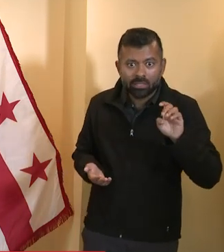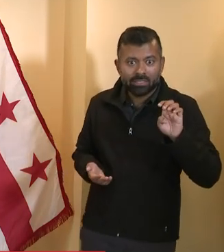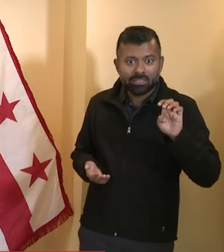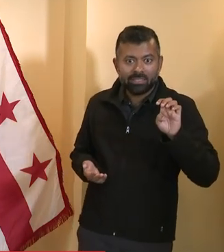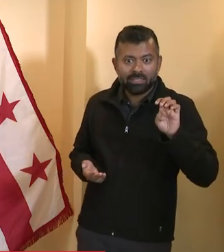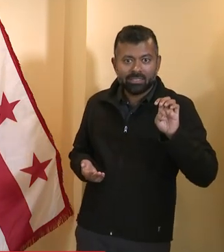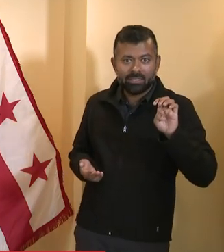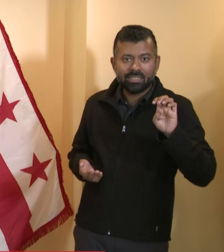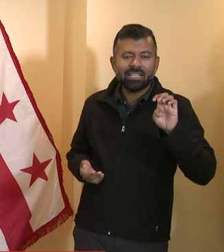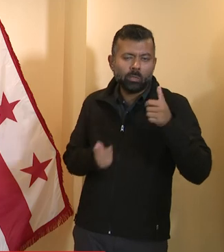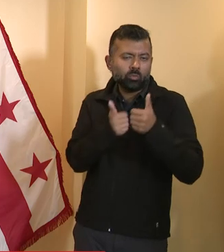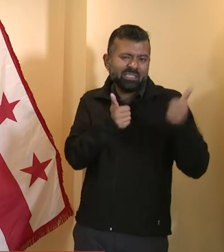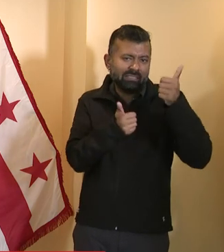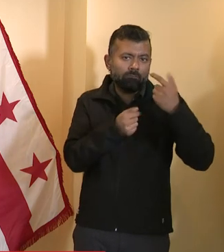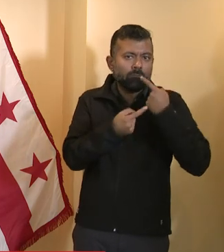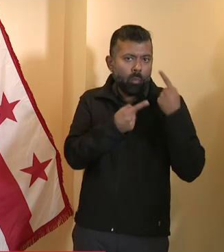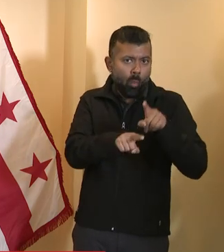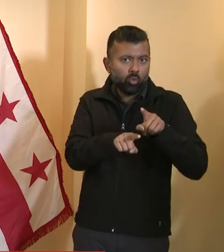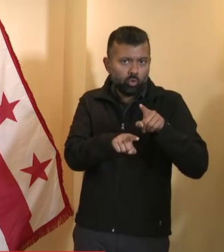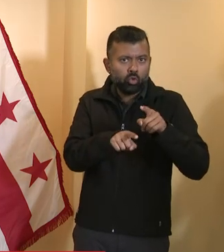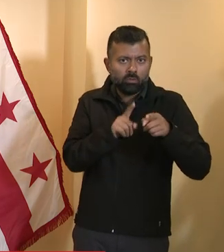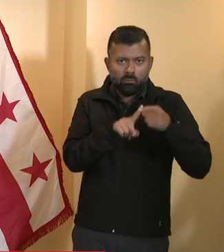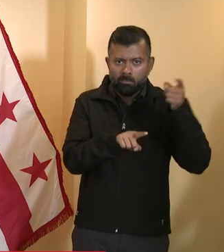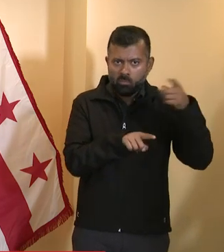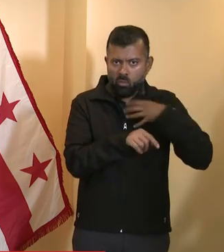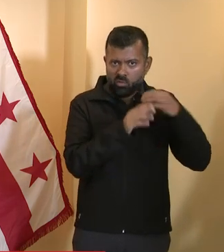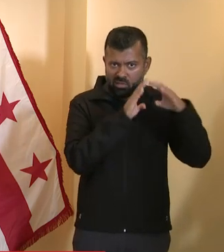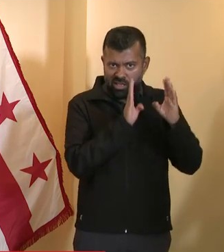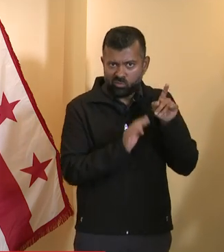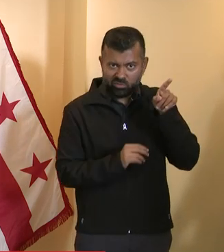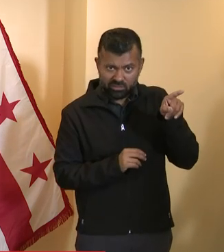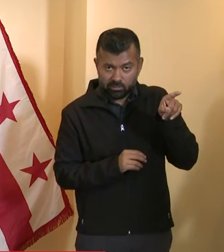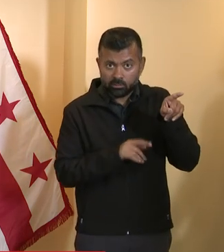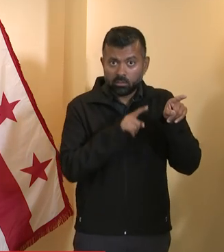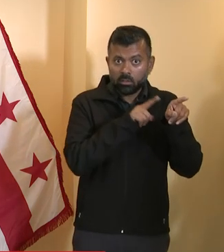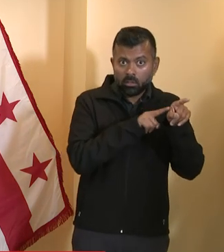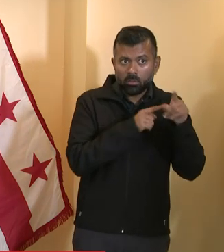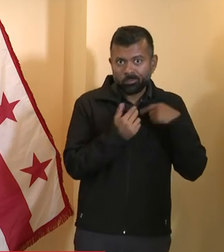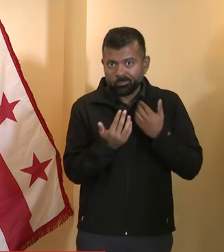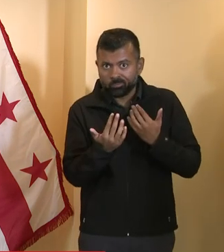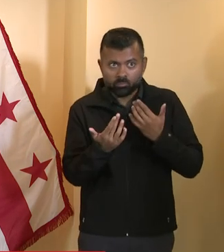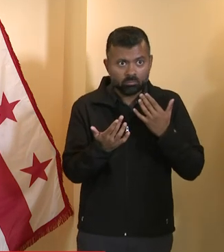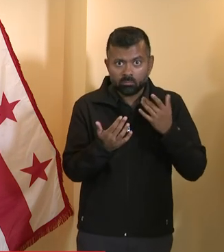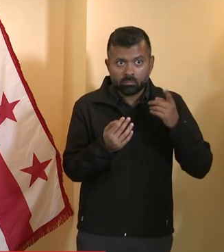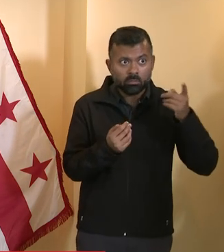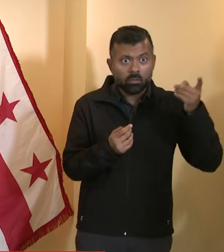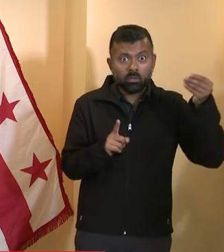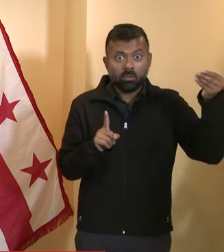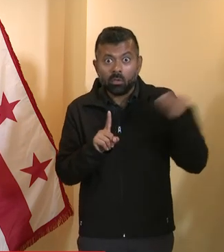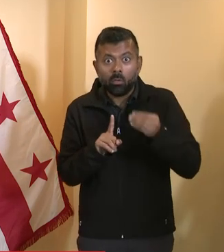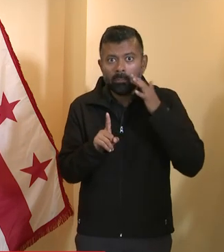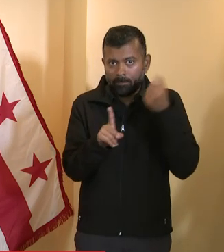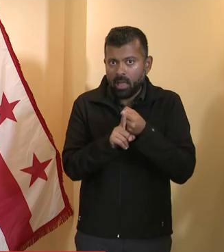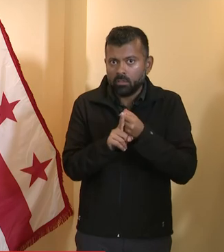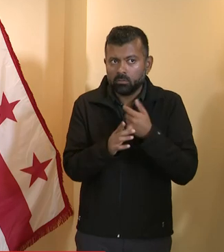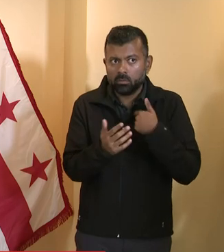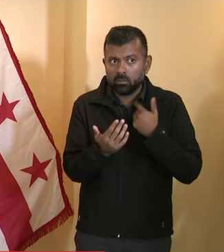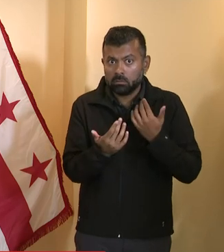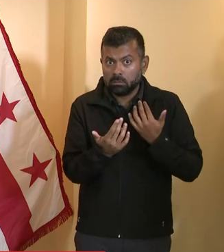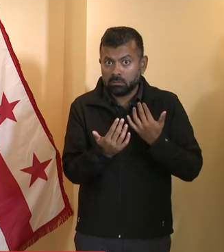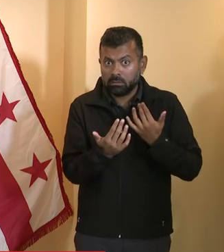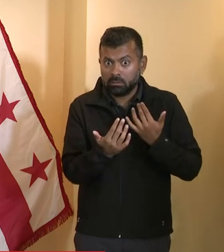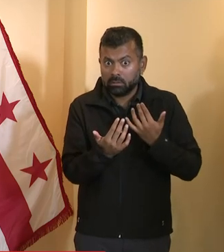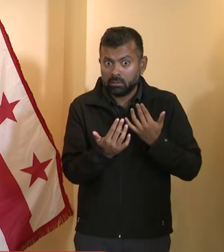been briefed somewhat about that possibility. Mm-hmm. And then subsequently, you commented that publicly that you